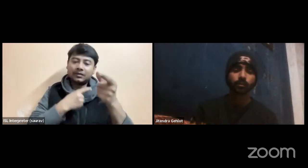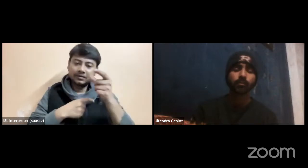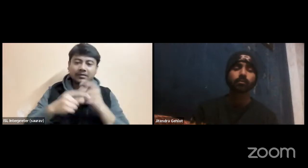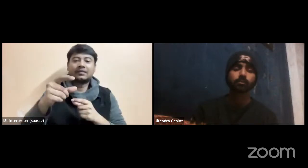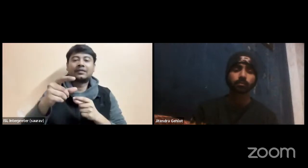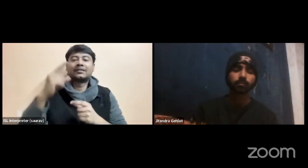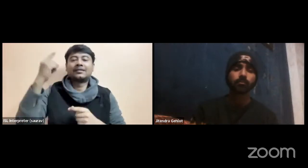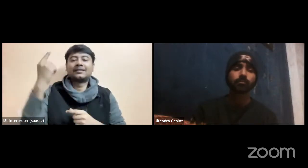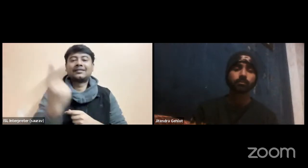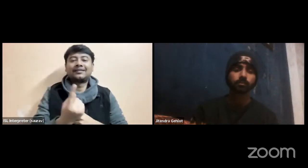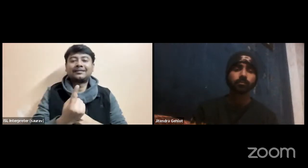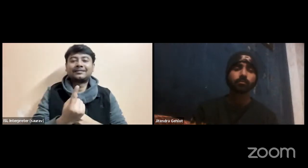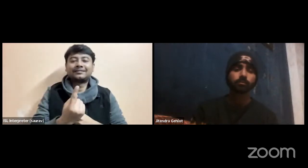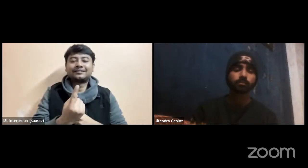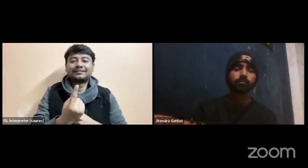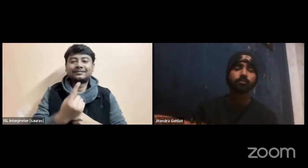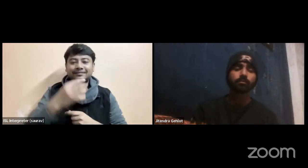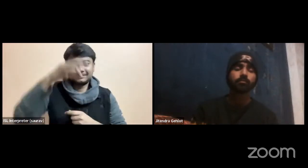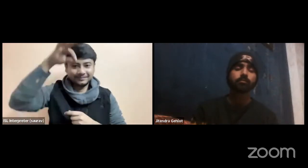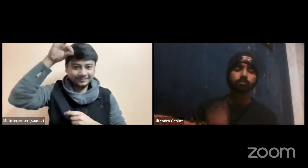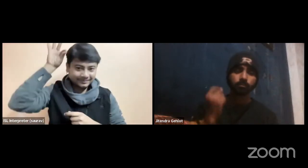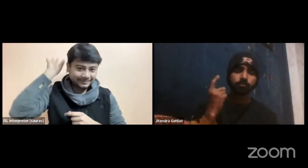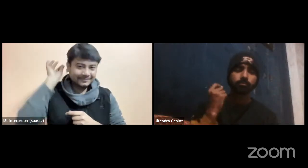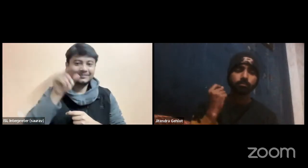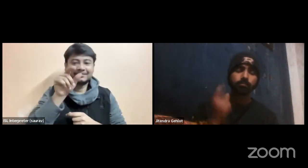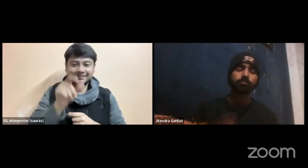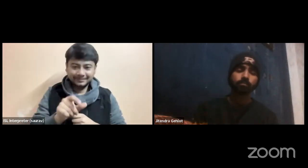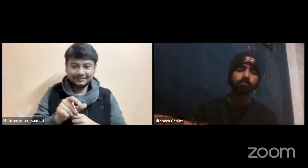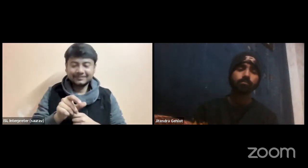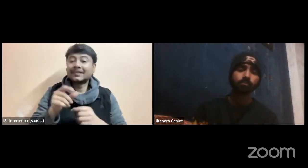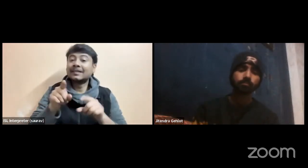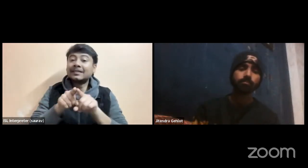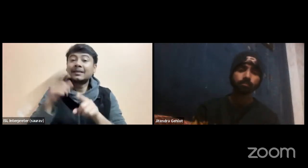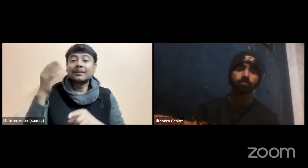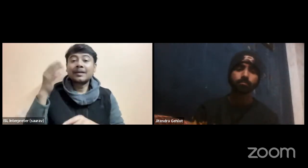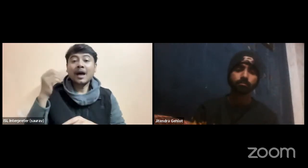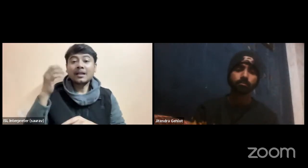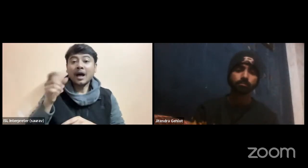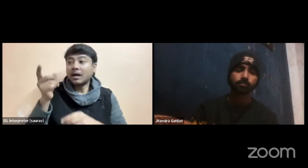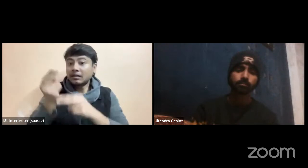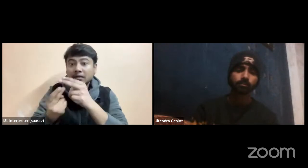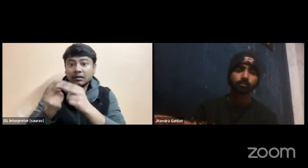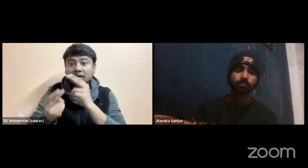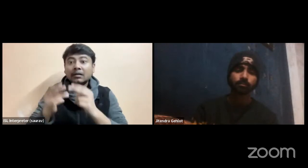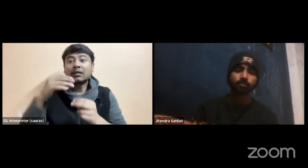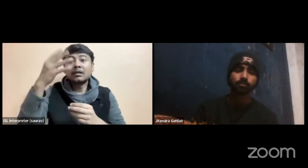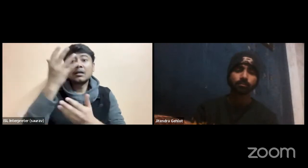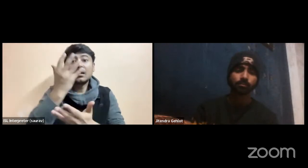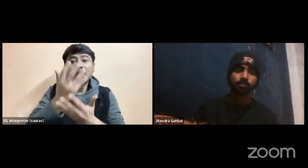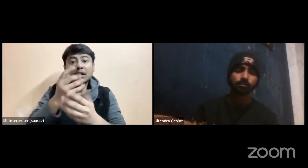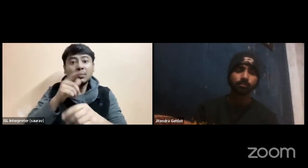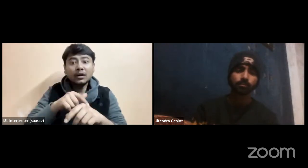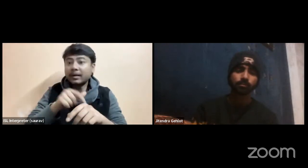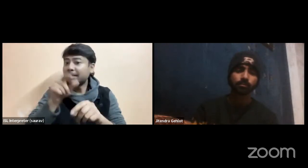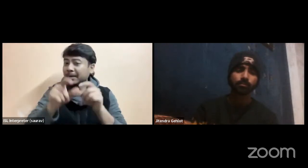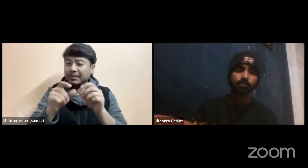Narada Muni, he wanted to deliver all the Kali Yuga people. That's why he comes as Gauranga Mahaprabhu.